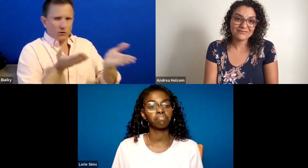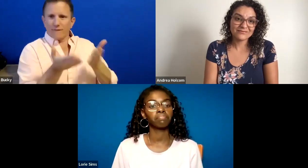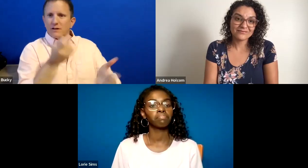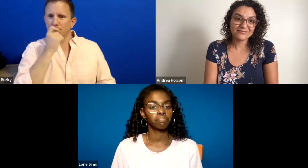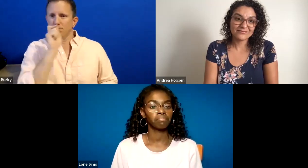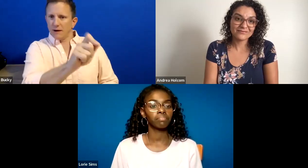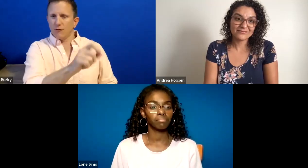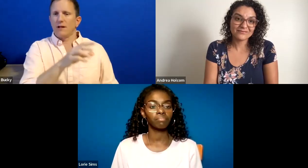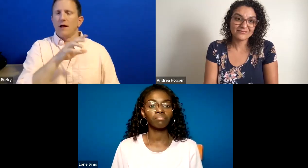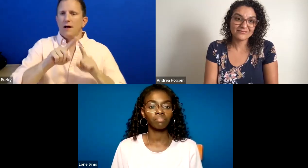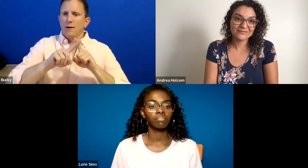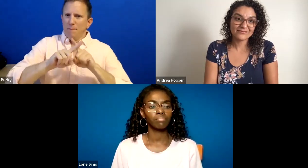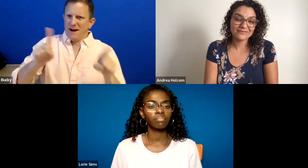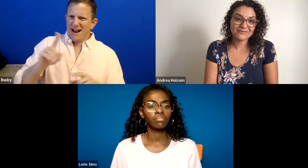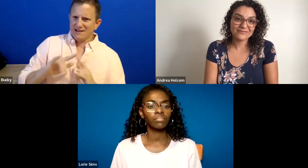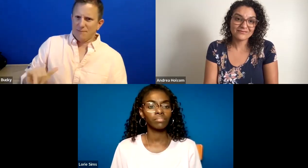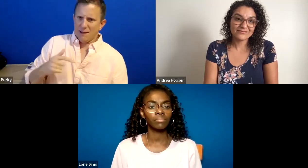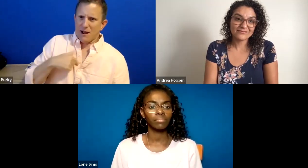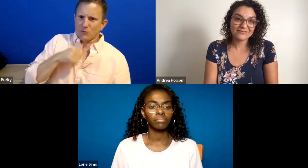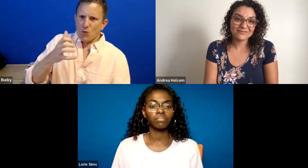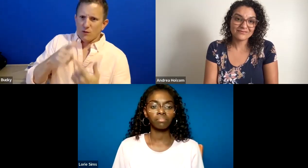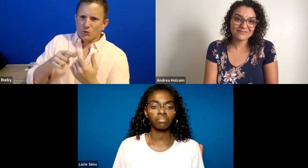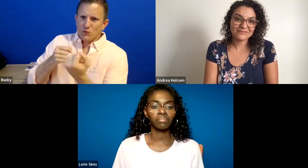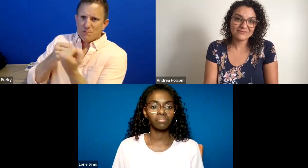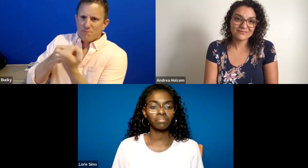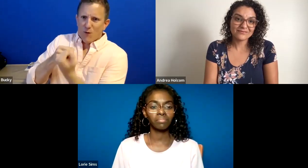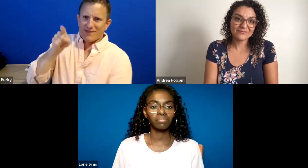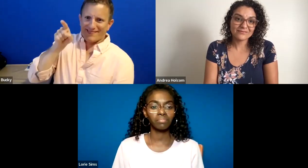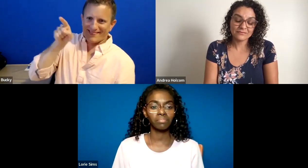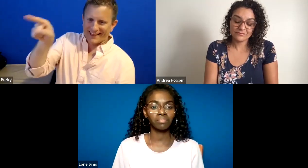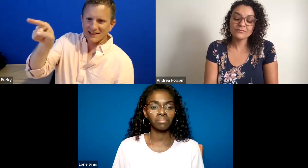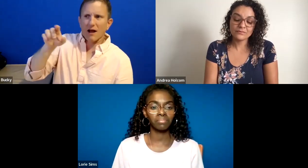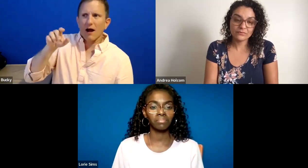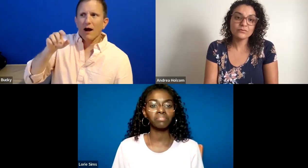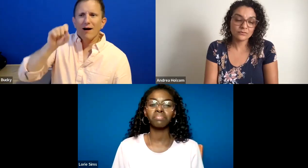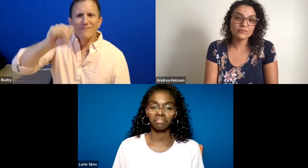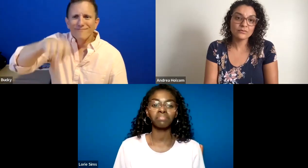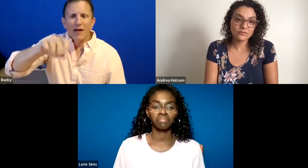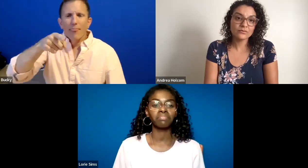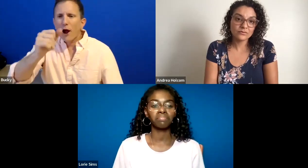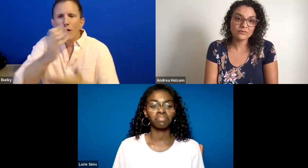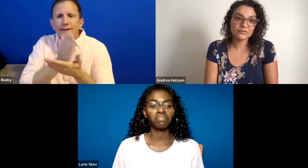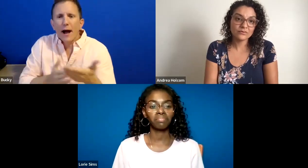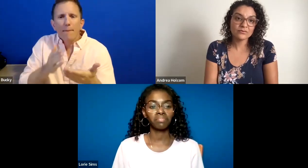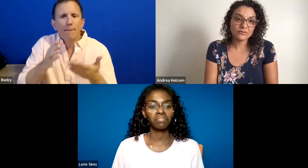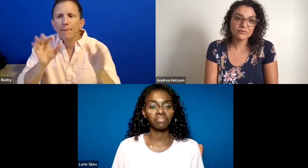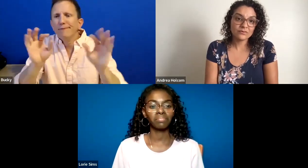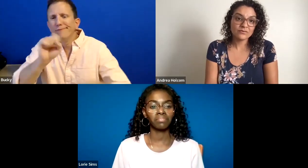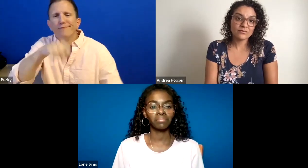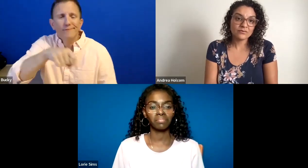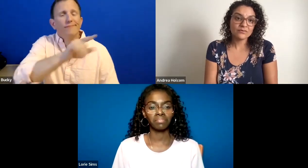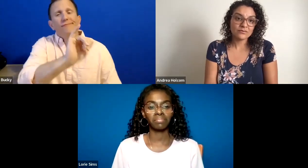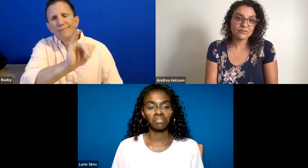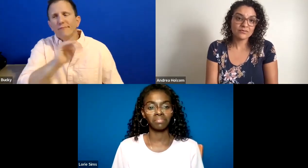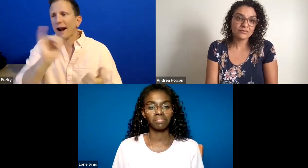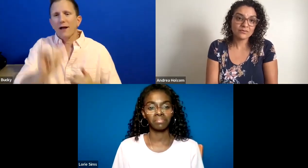That is the nature, that is the crux of this business. However, I also don't want to support a